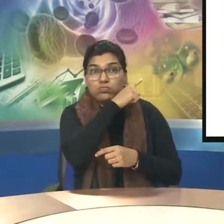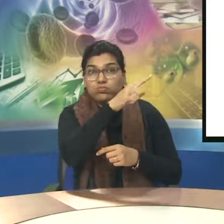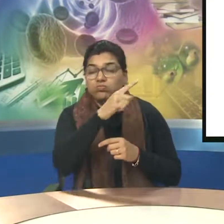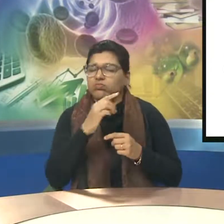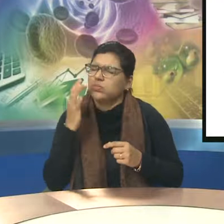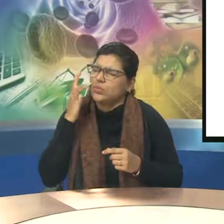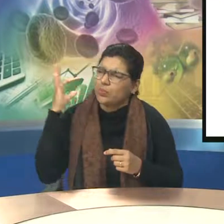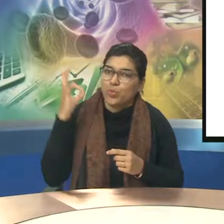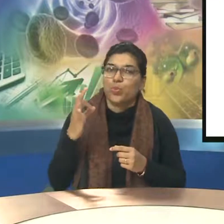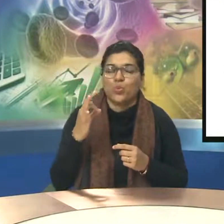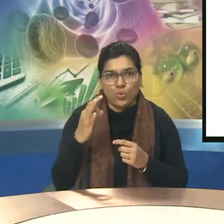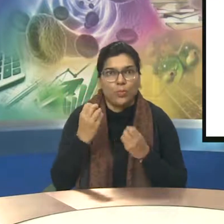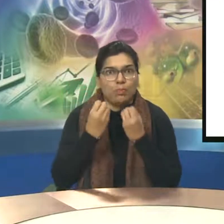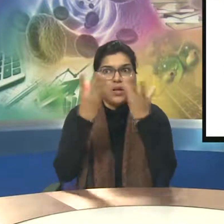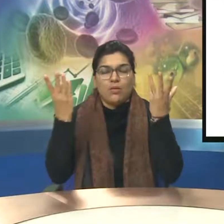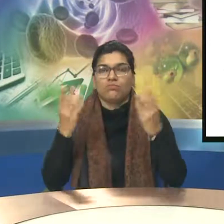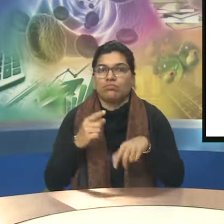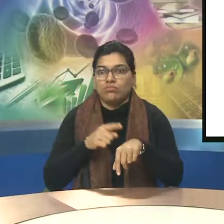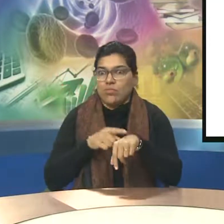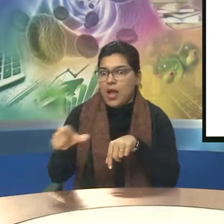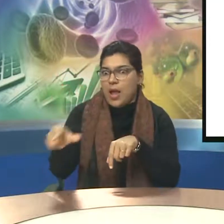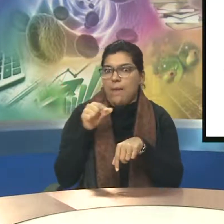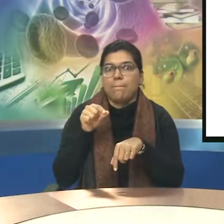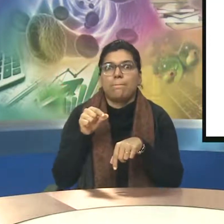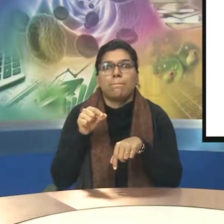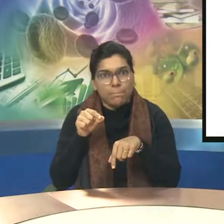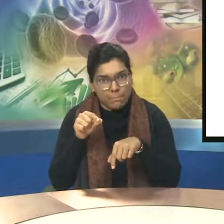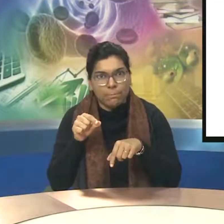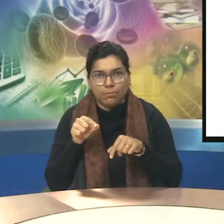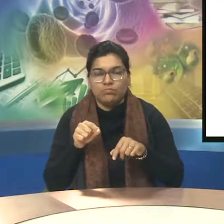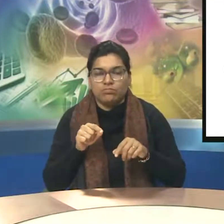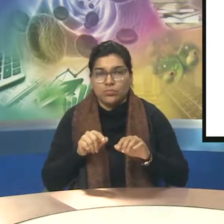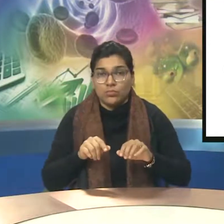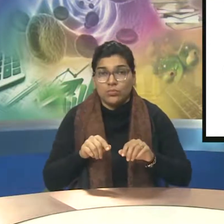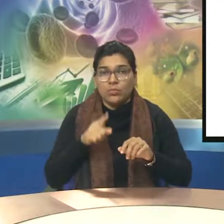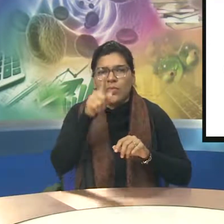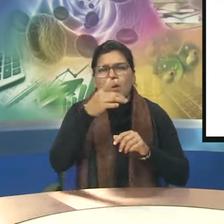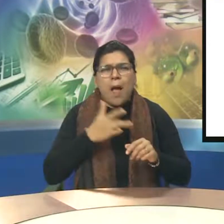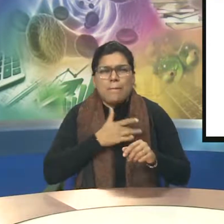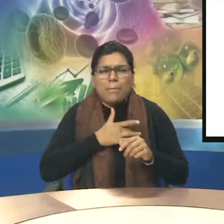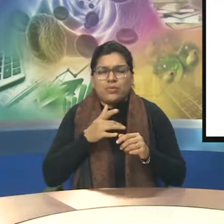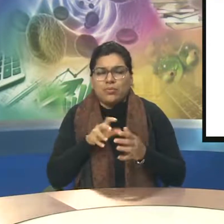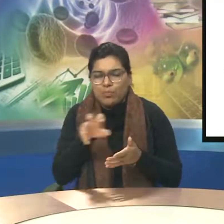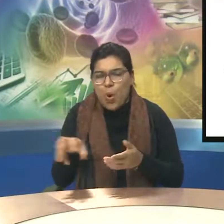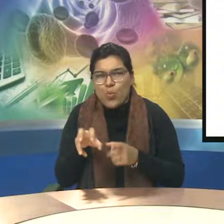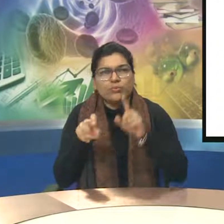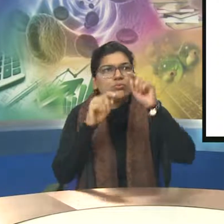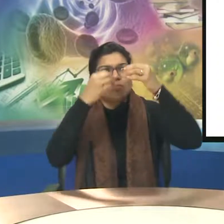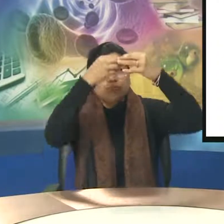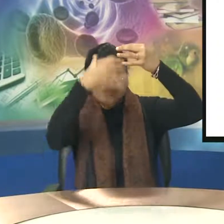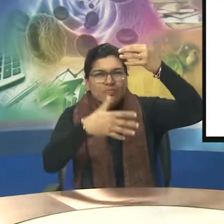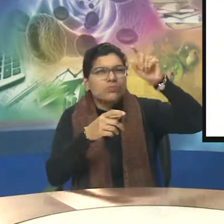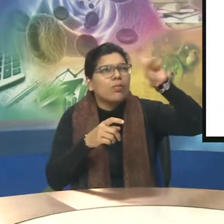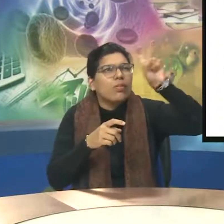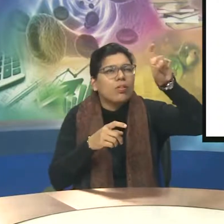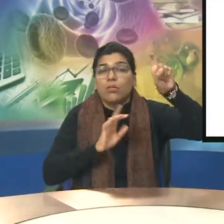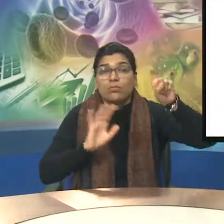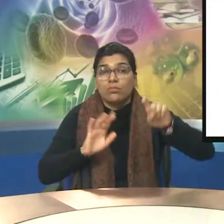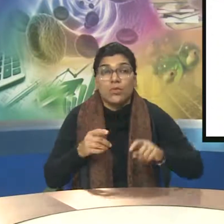Cut, copy, paste and save. These are the important tools in